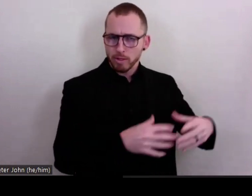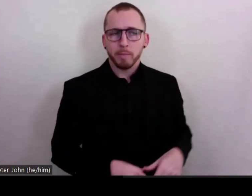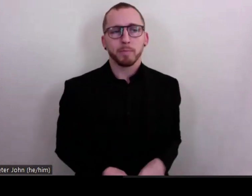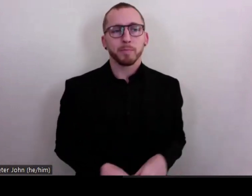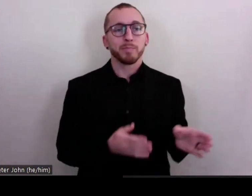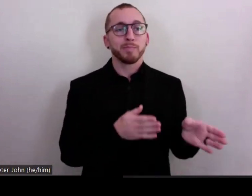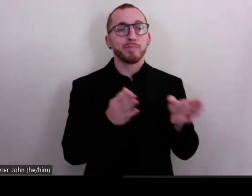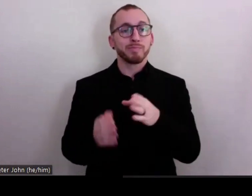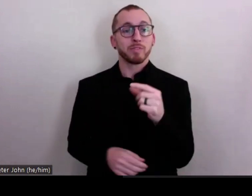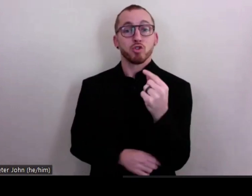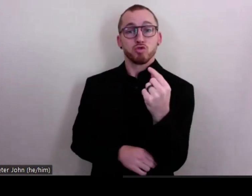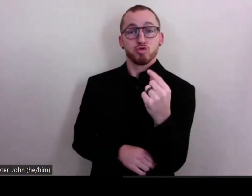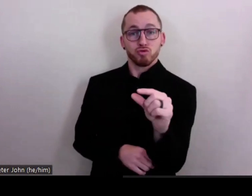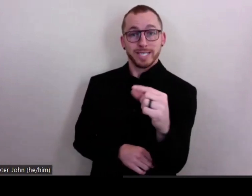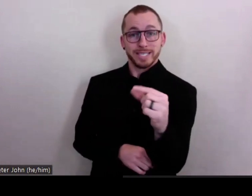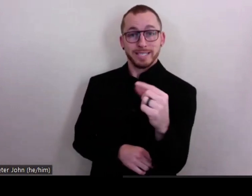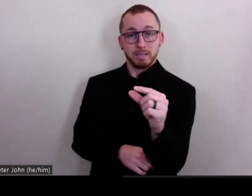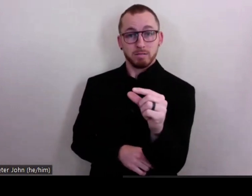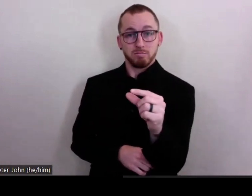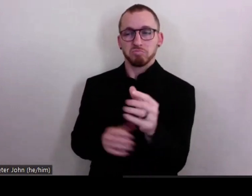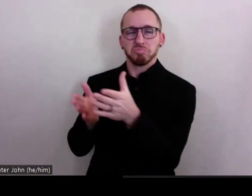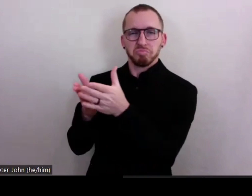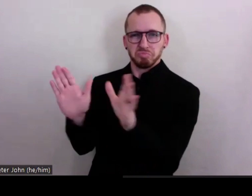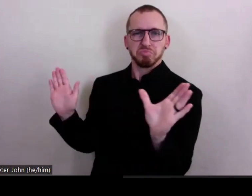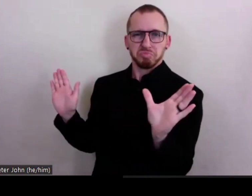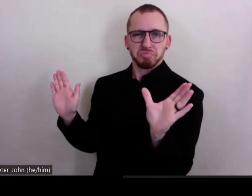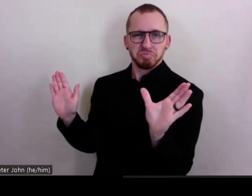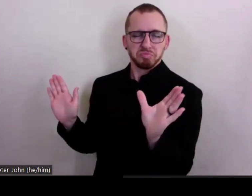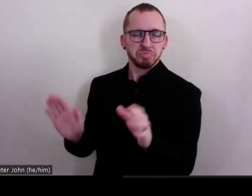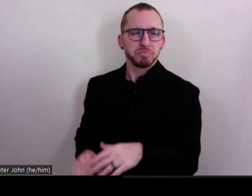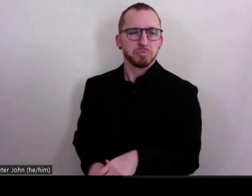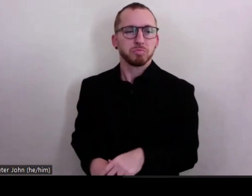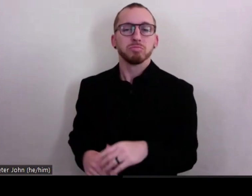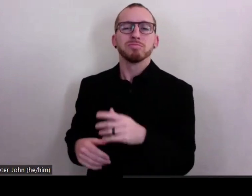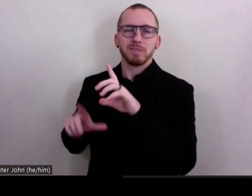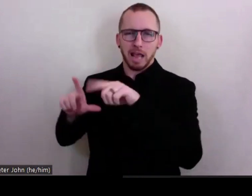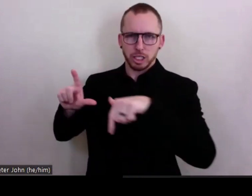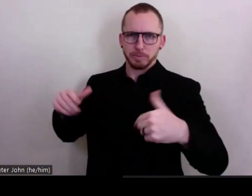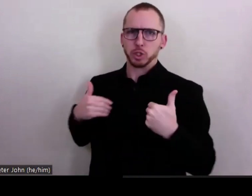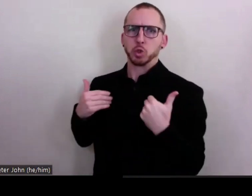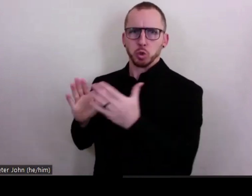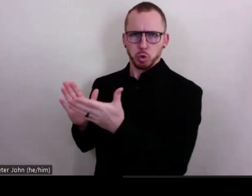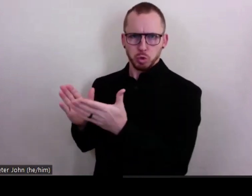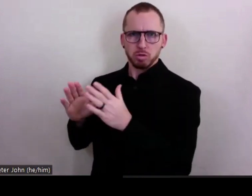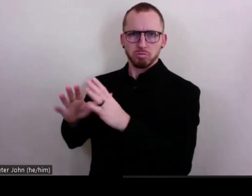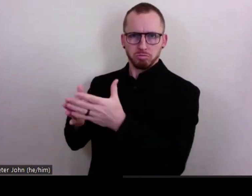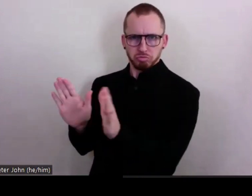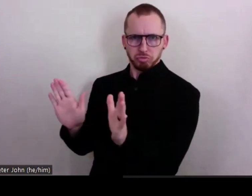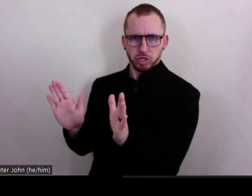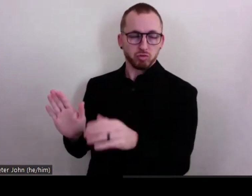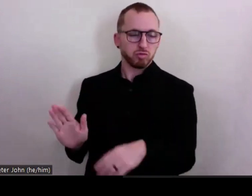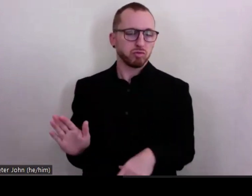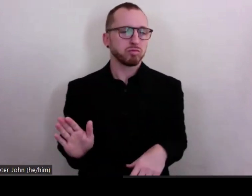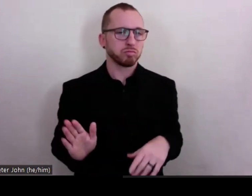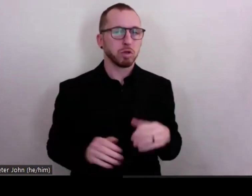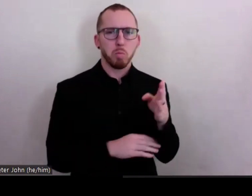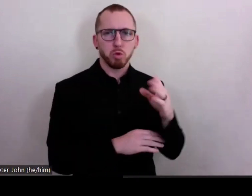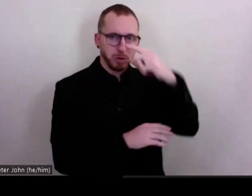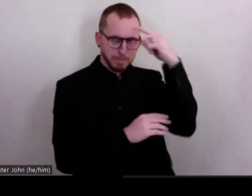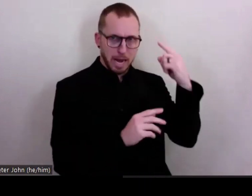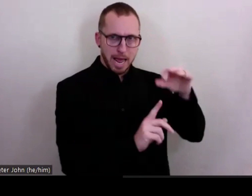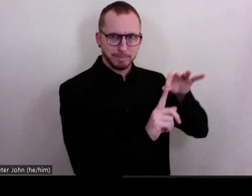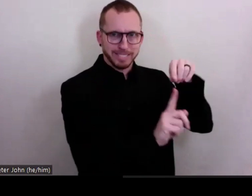and the green is all LGBTQ youth. And as you can see across the board, it's very similar.